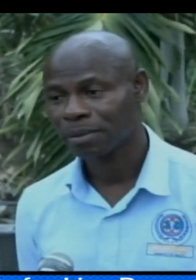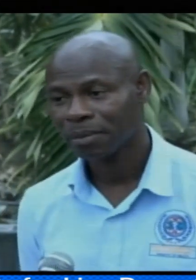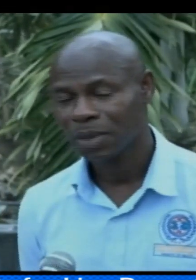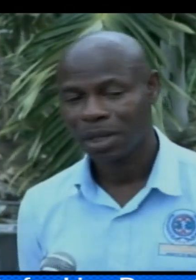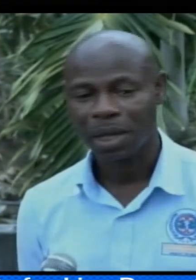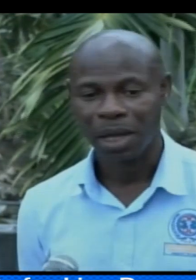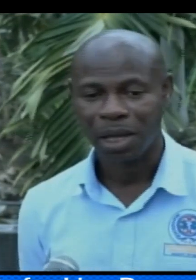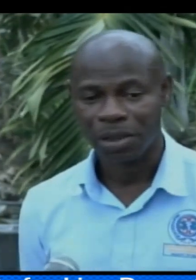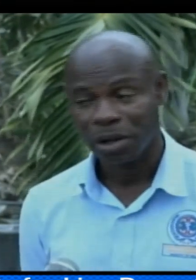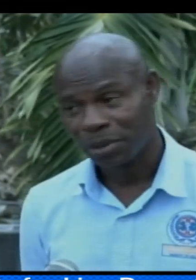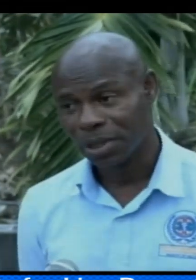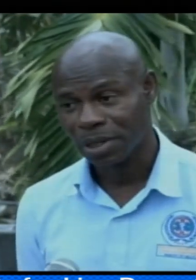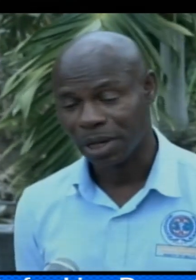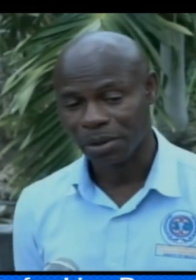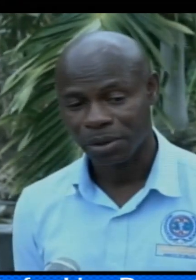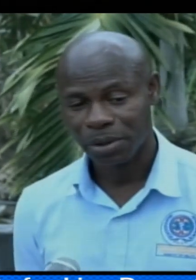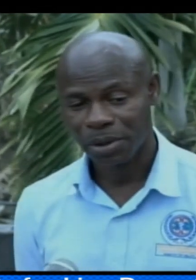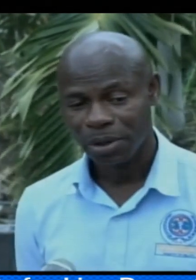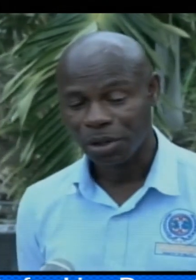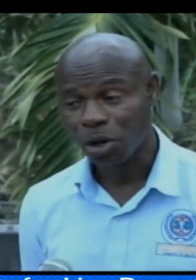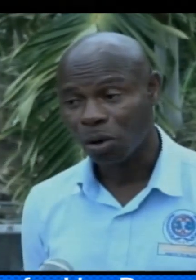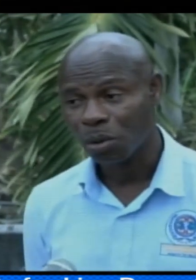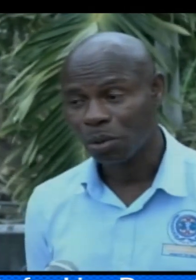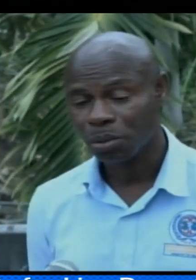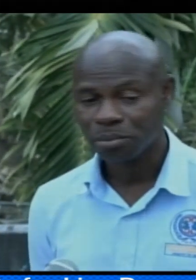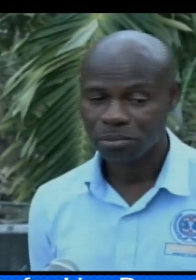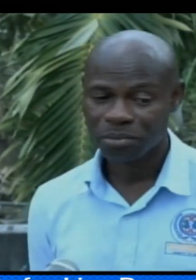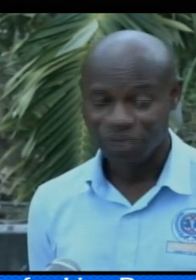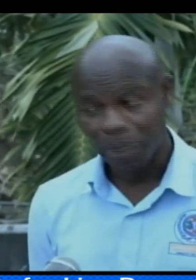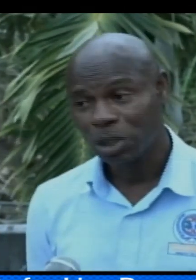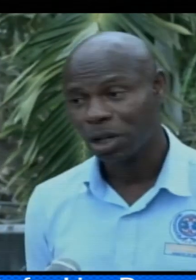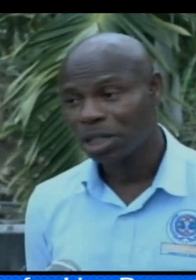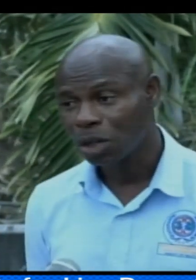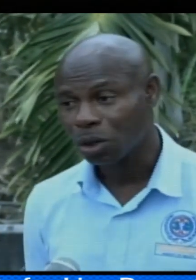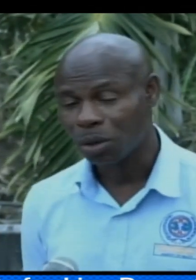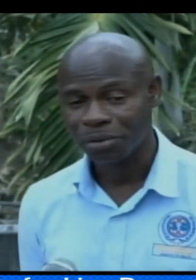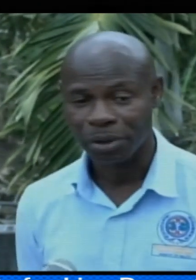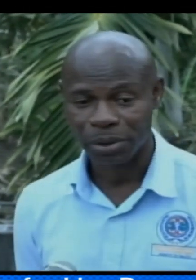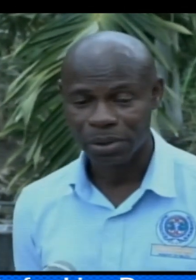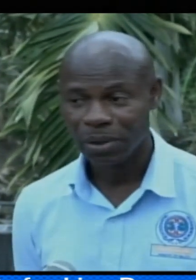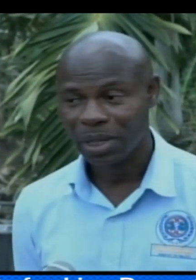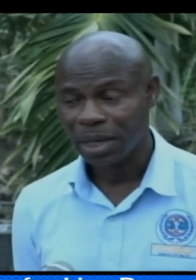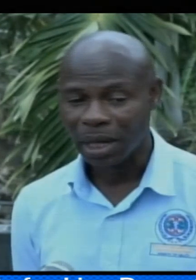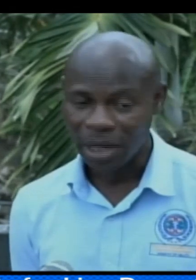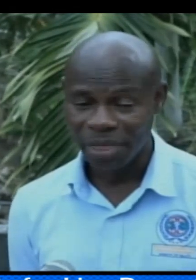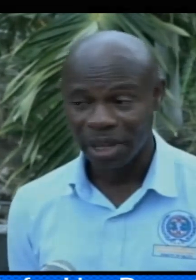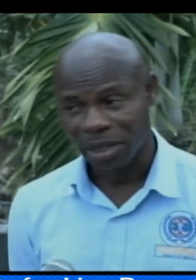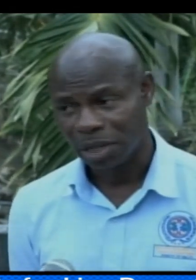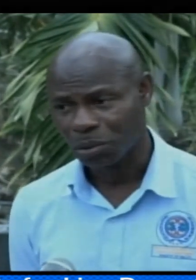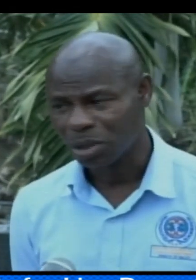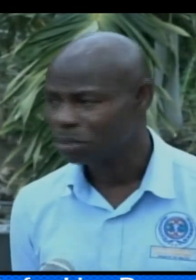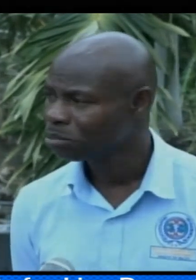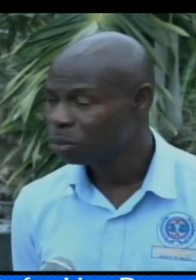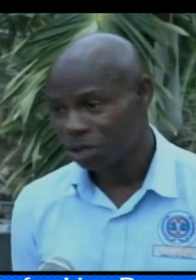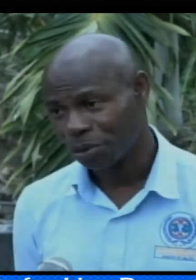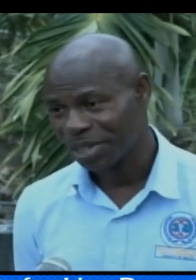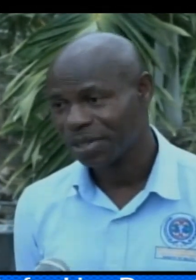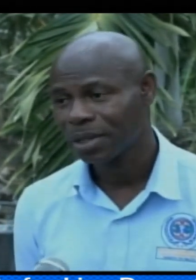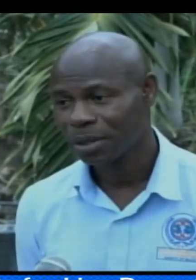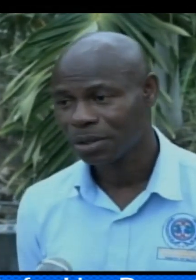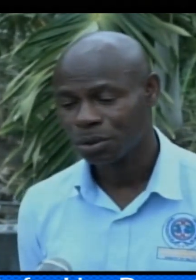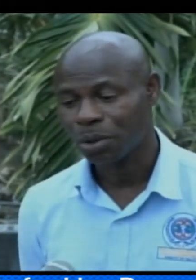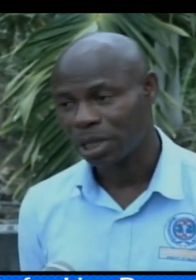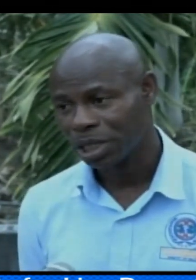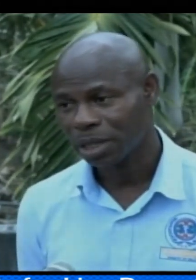officer. And the officers are now very much on the lookout for anything that would pose a